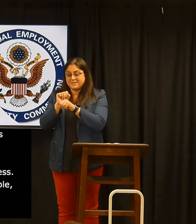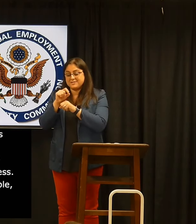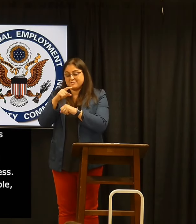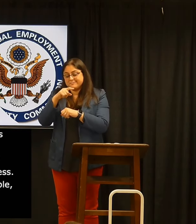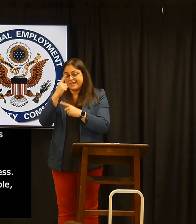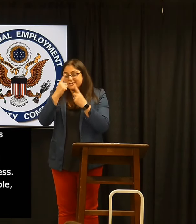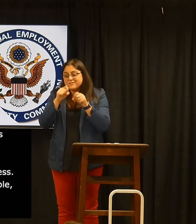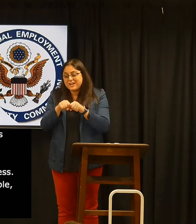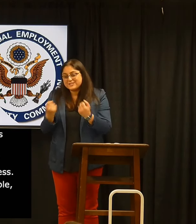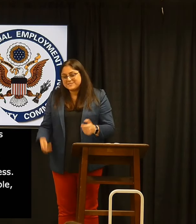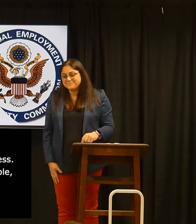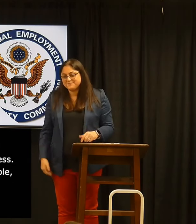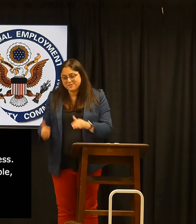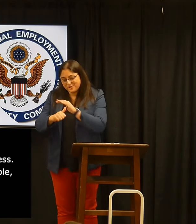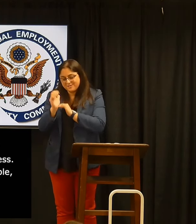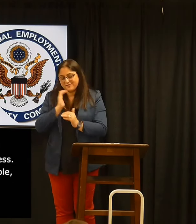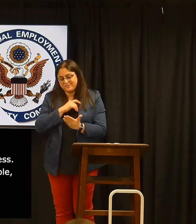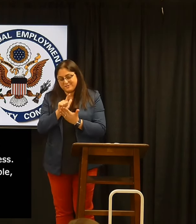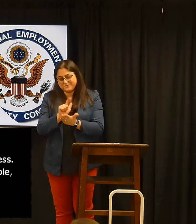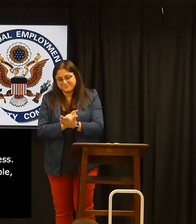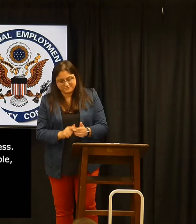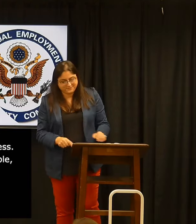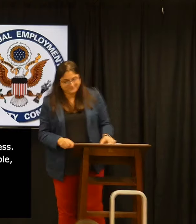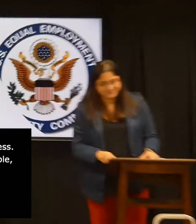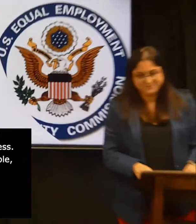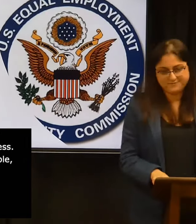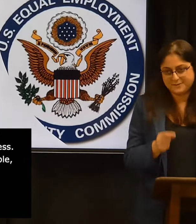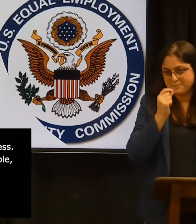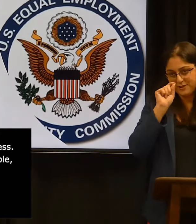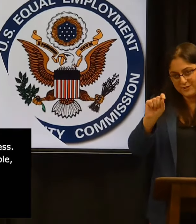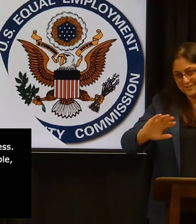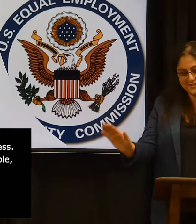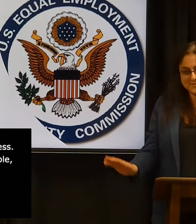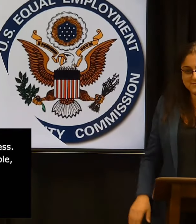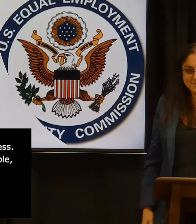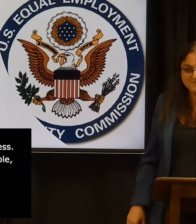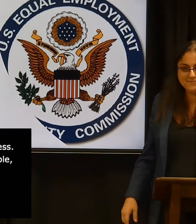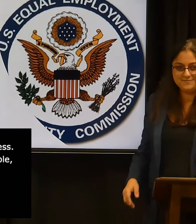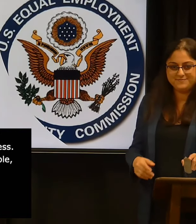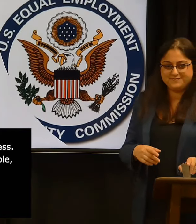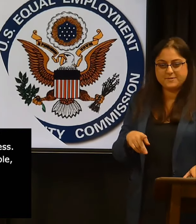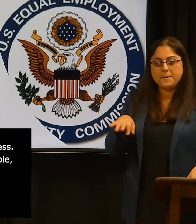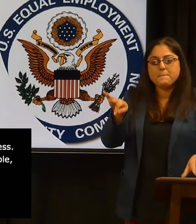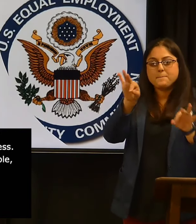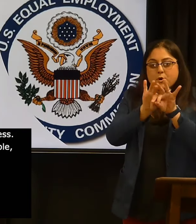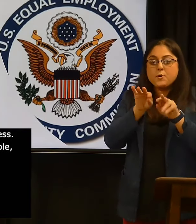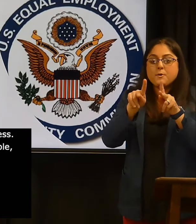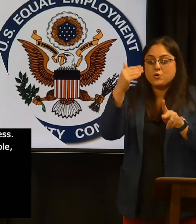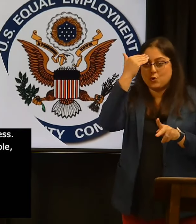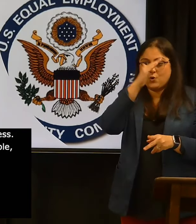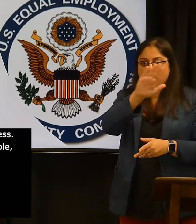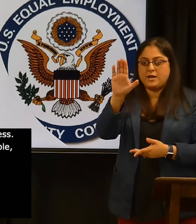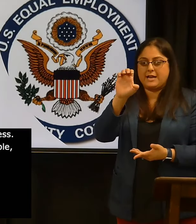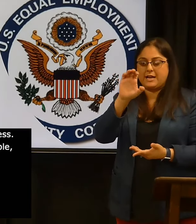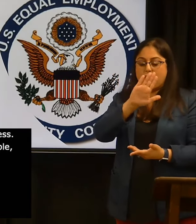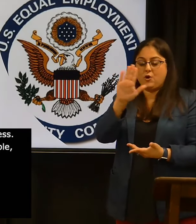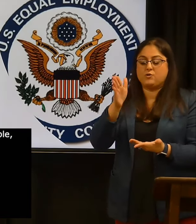access. Again, treating people differently in the workplace like that is a discrimination, is a violation of the law.